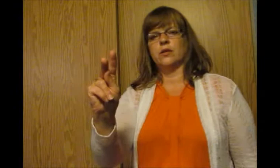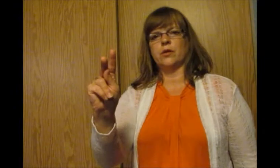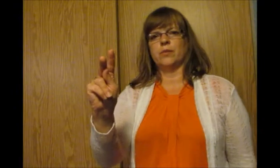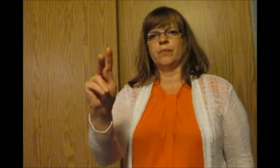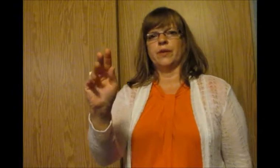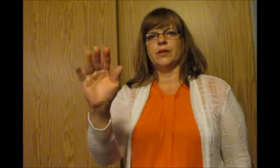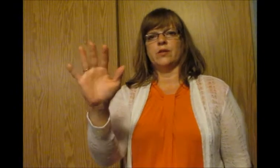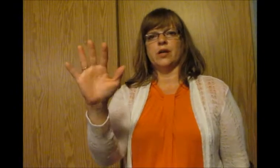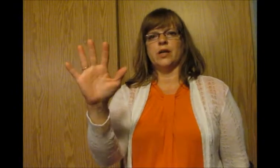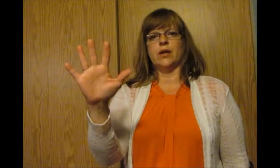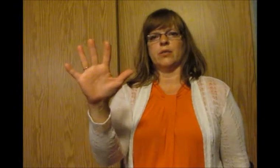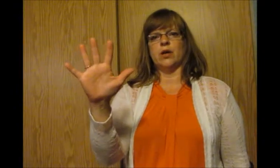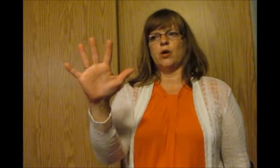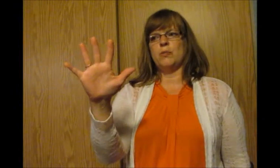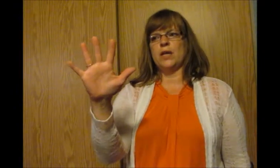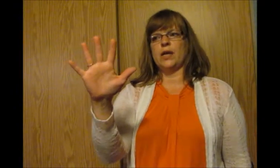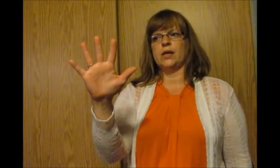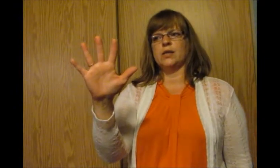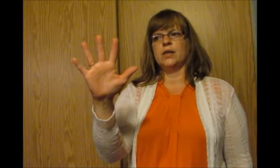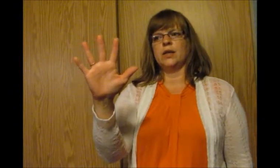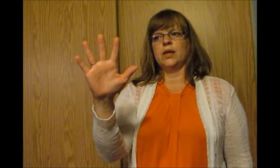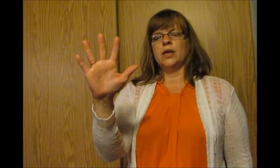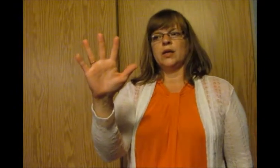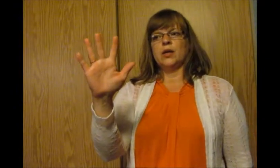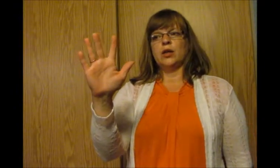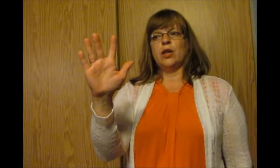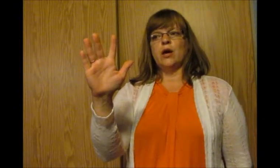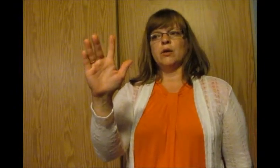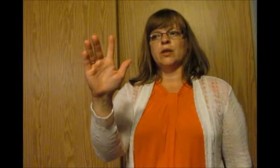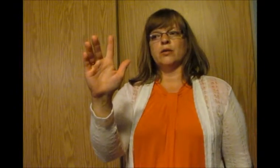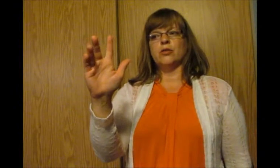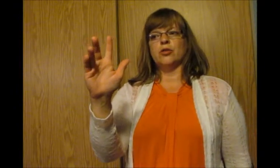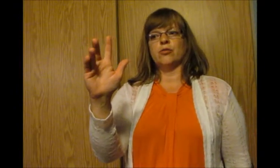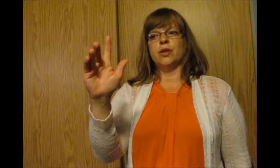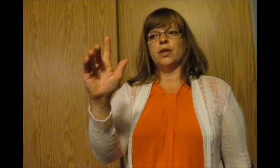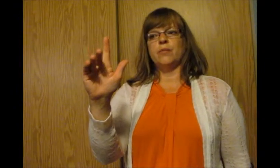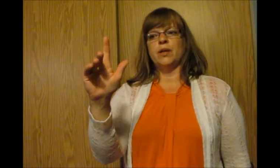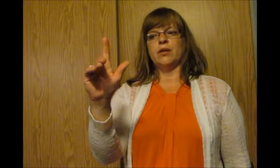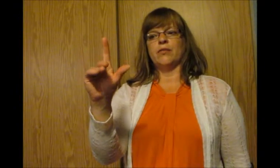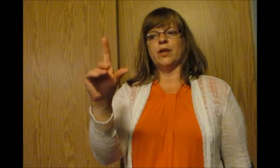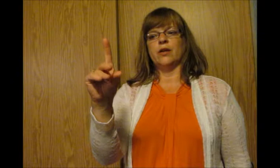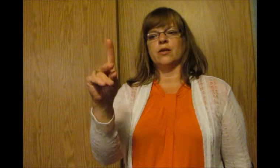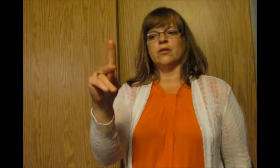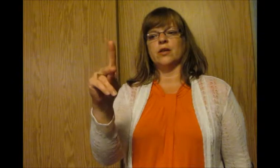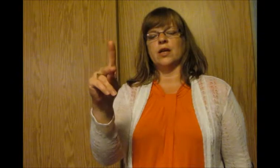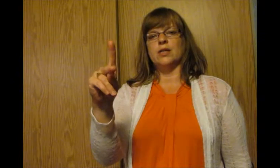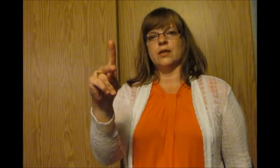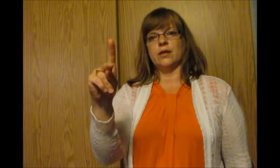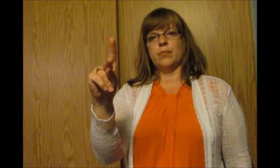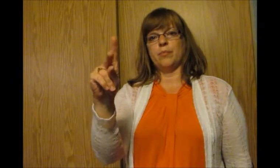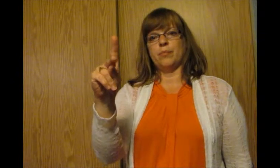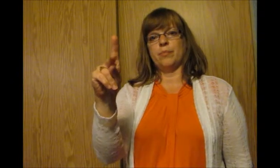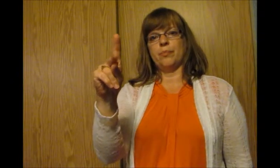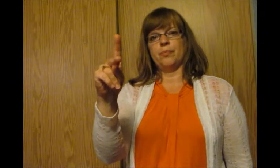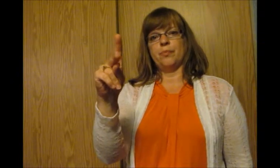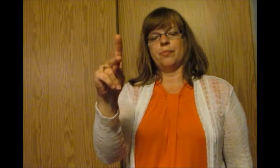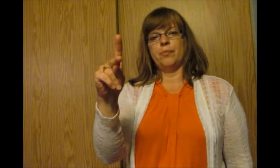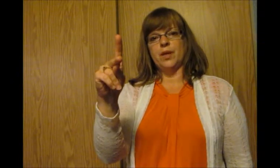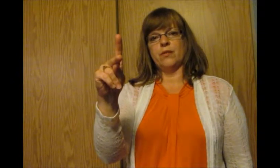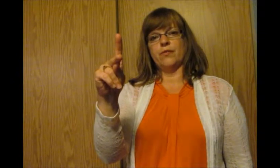So let's start again with the open hand. Lower those three middle fingers until the middle